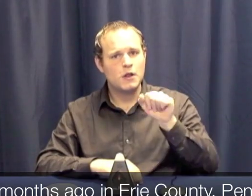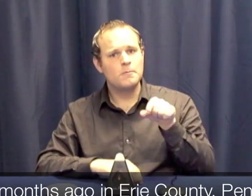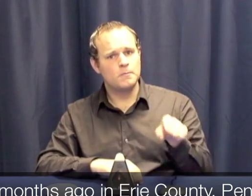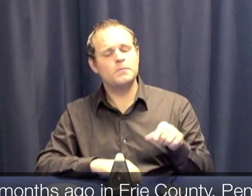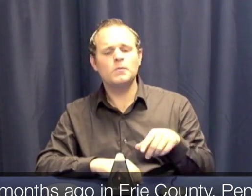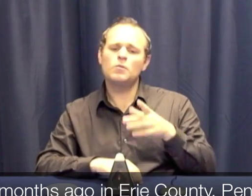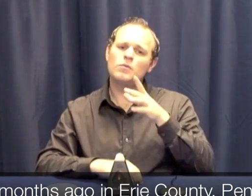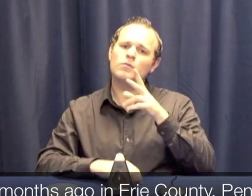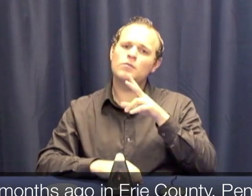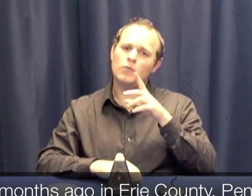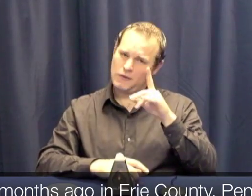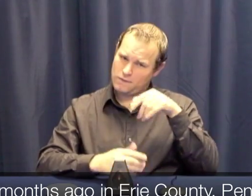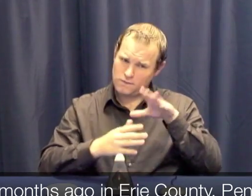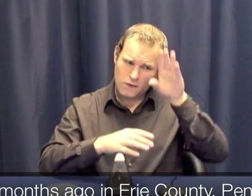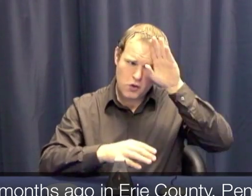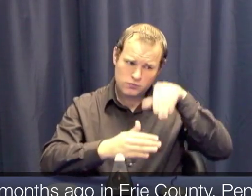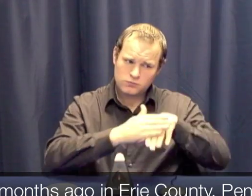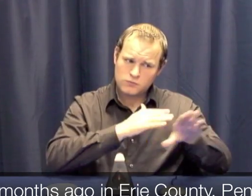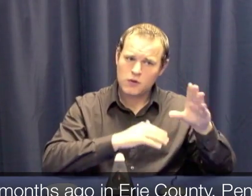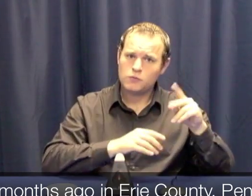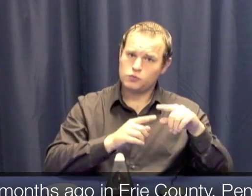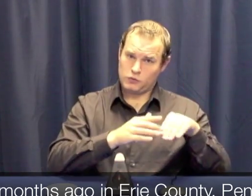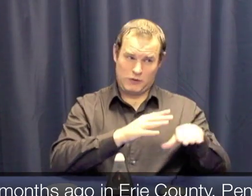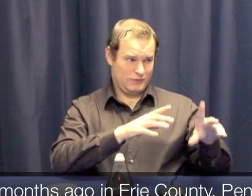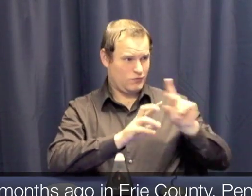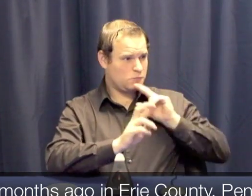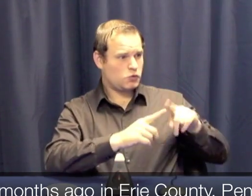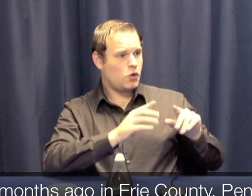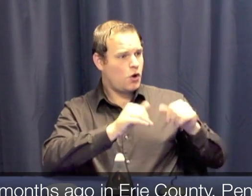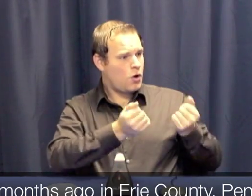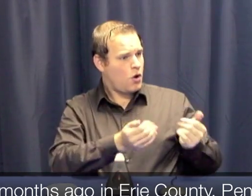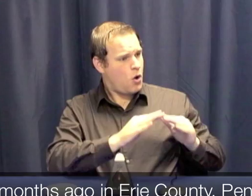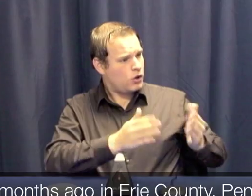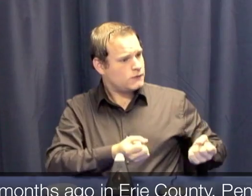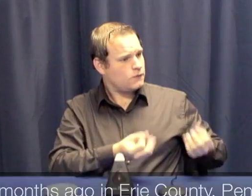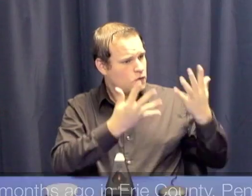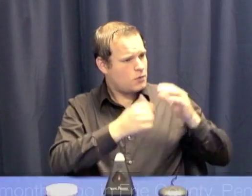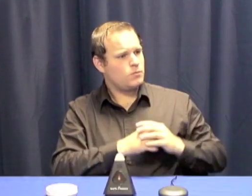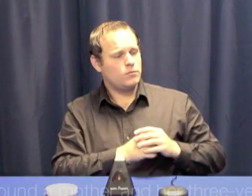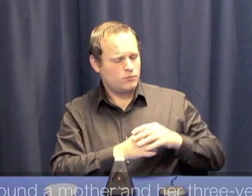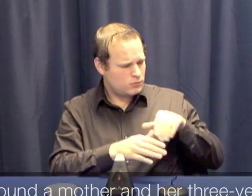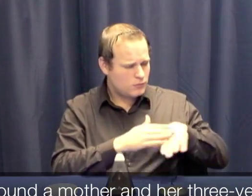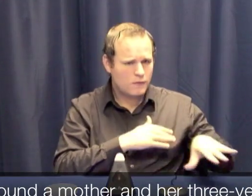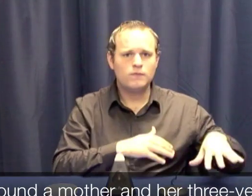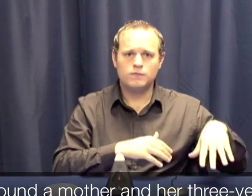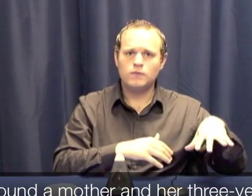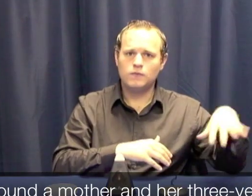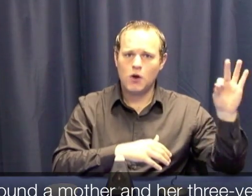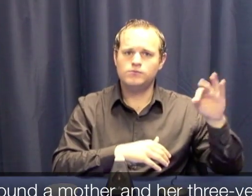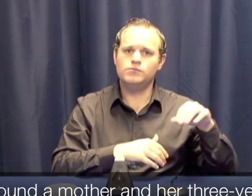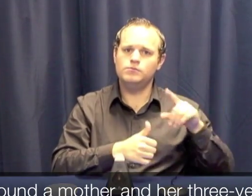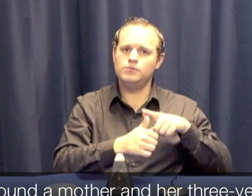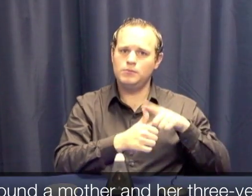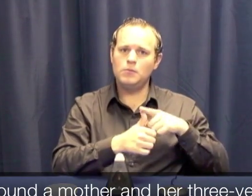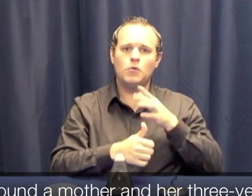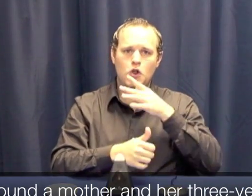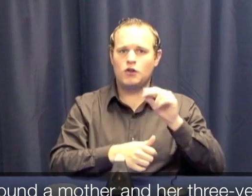Pennsylvania, firefighters responded to a house fire. They found a mother and her 3-year-old deaf